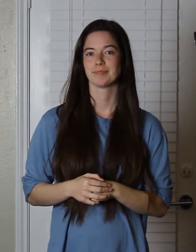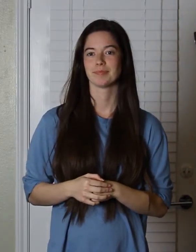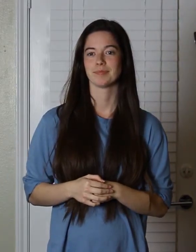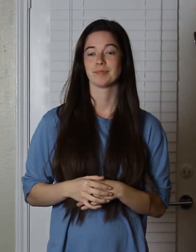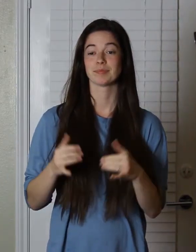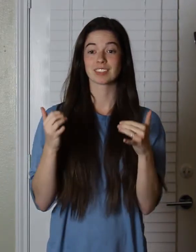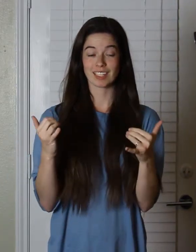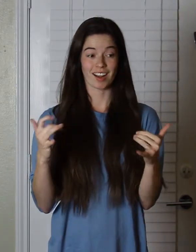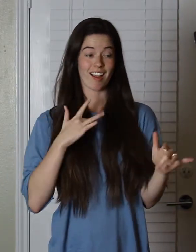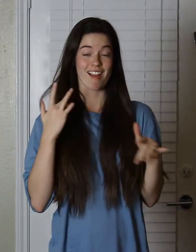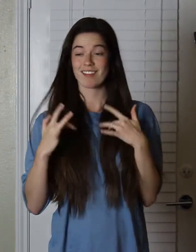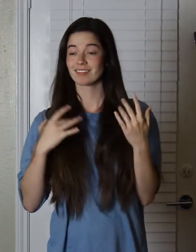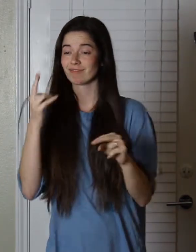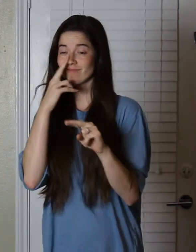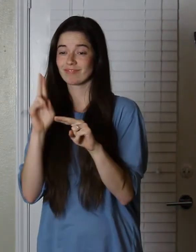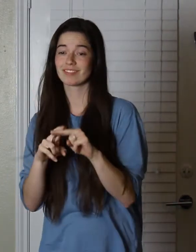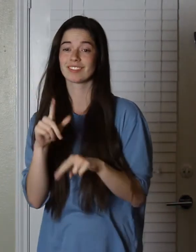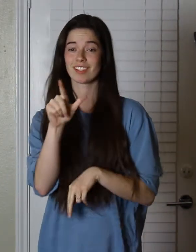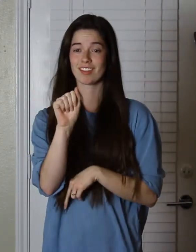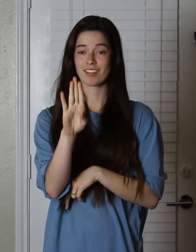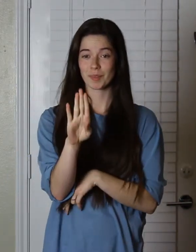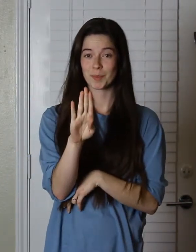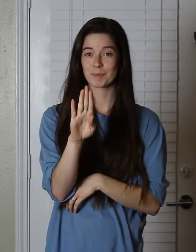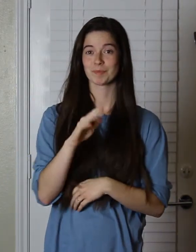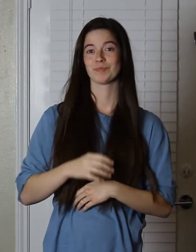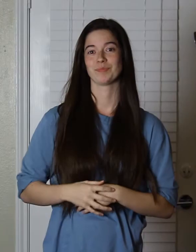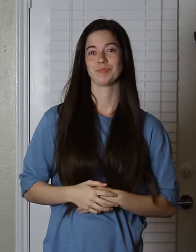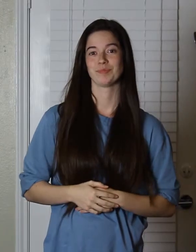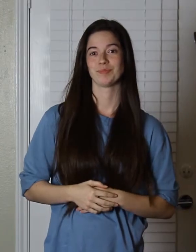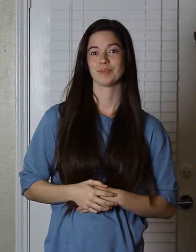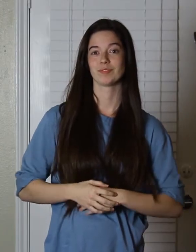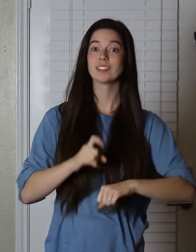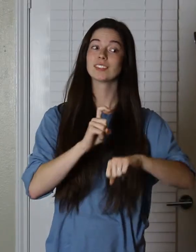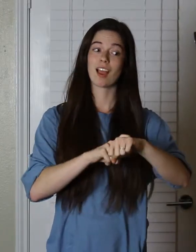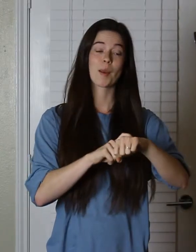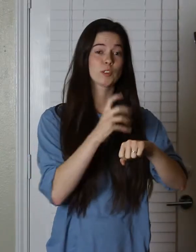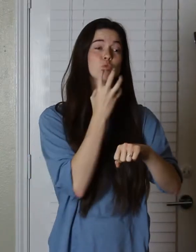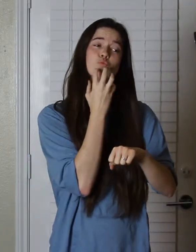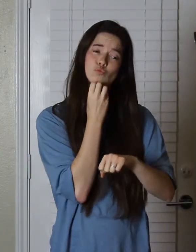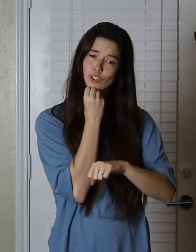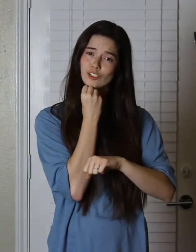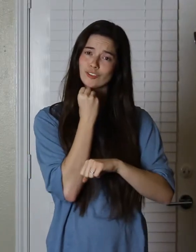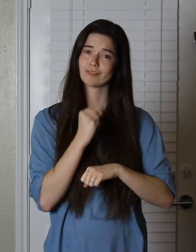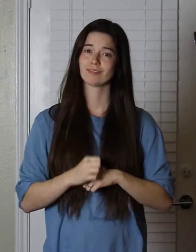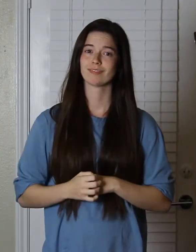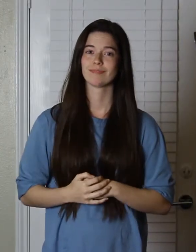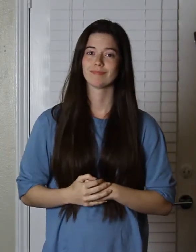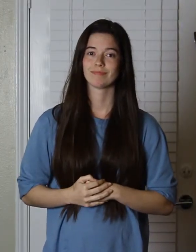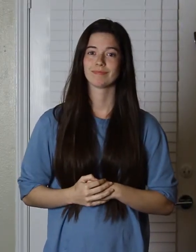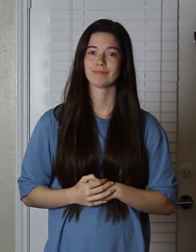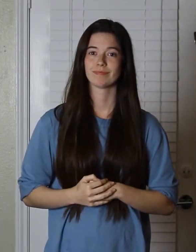today, so we don't want to waste any time. Johnny, please stop pushing on Jenny and sit